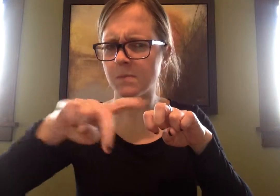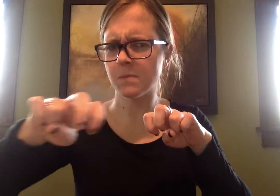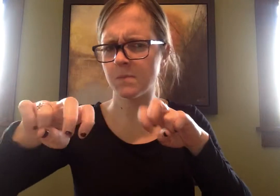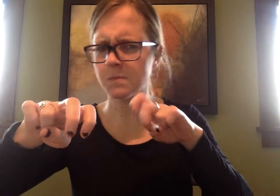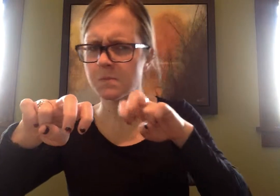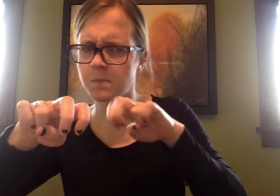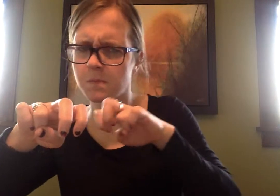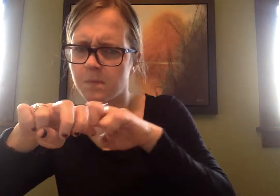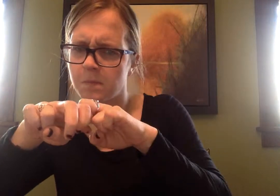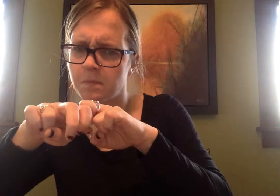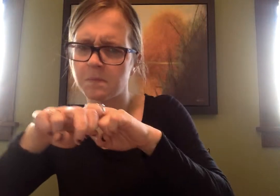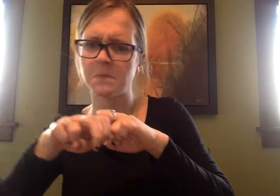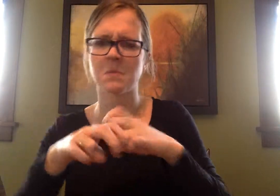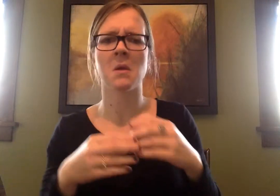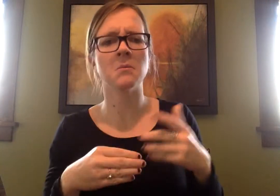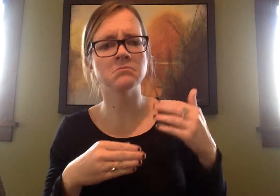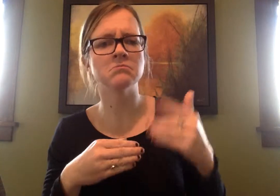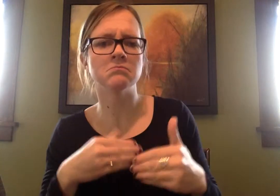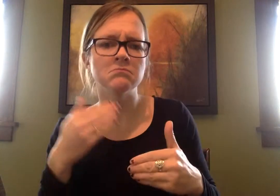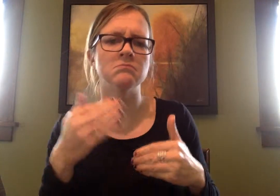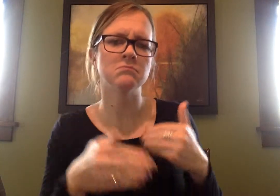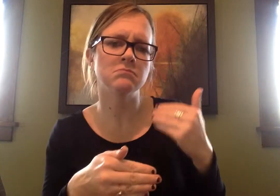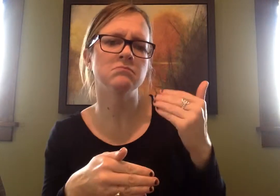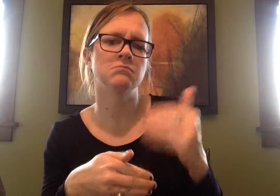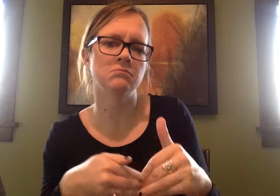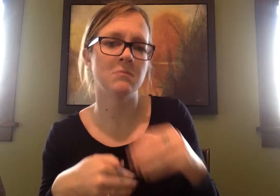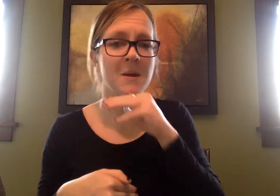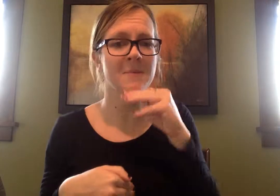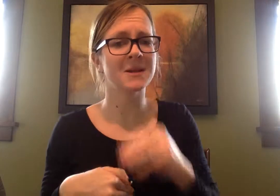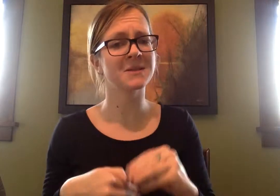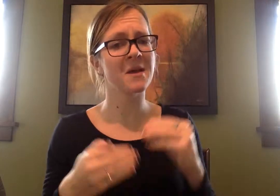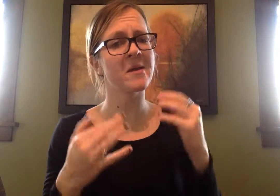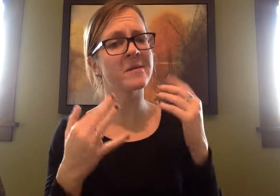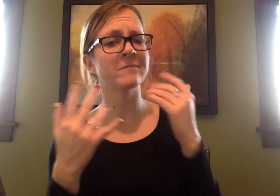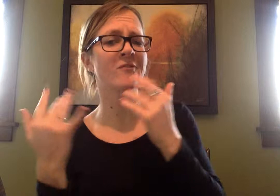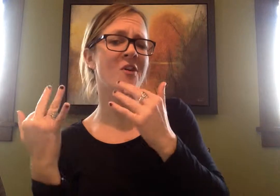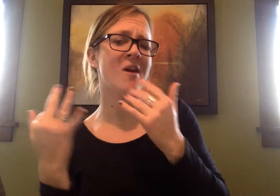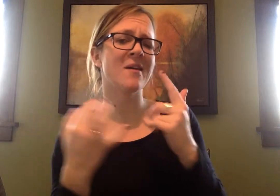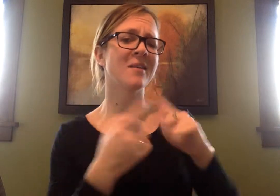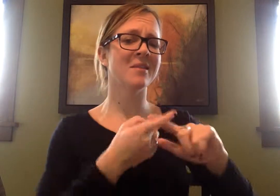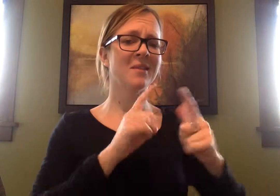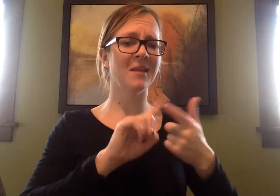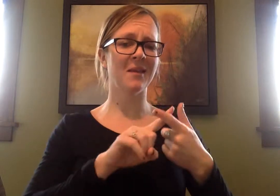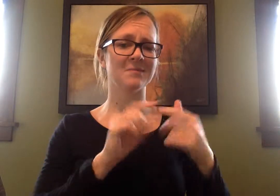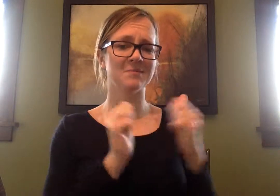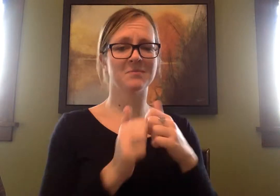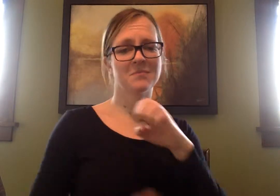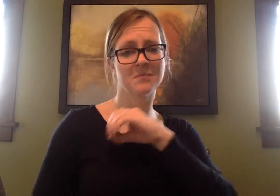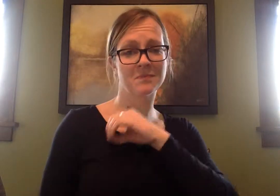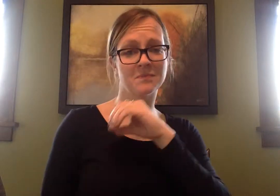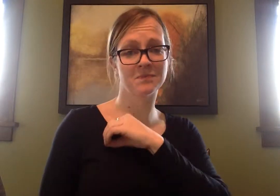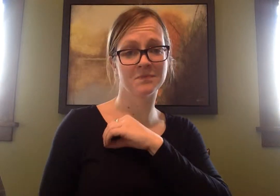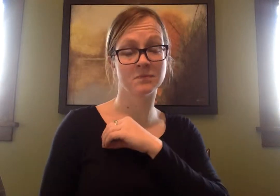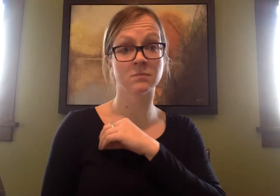bit, Mzee grew friendlier. At first, Owen wouldn't eat any of the leaves left out for